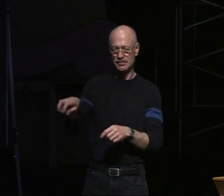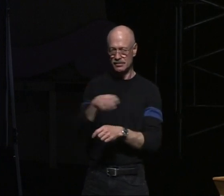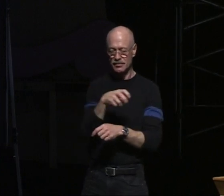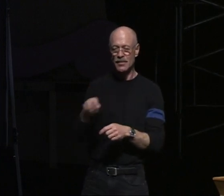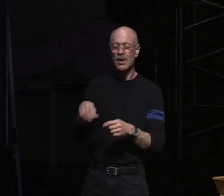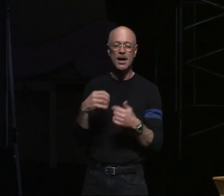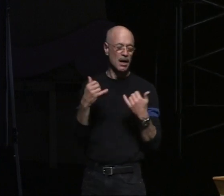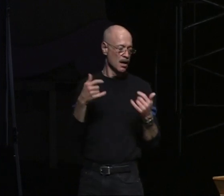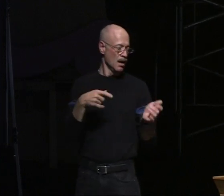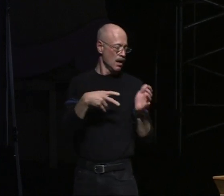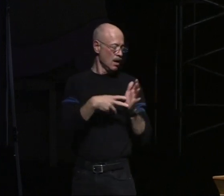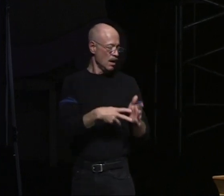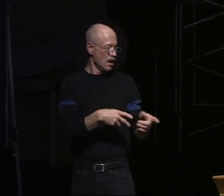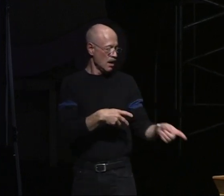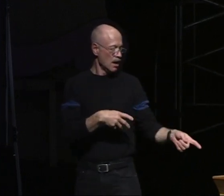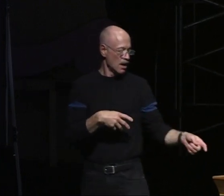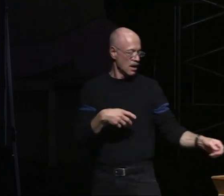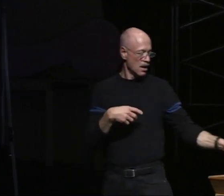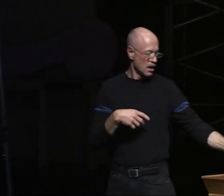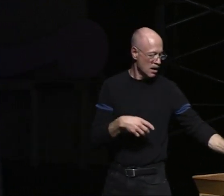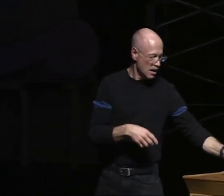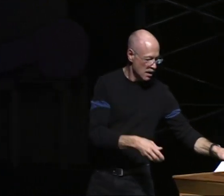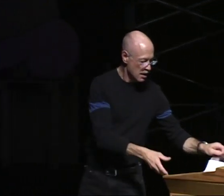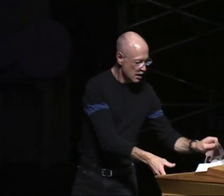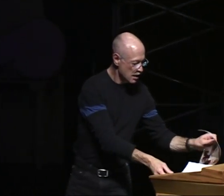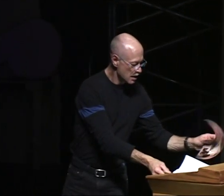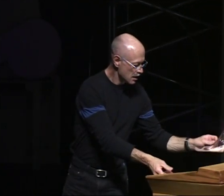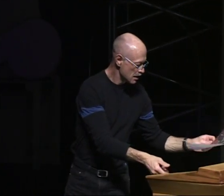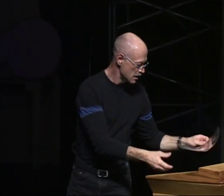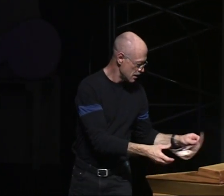homes. And so I had 2 jobs at that time.